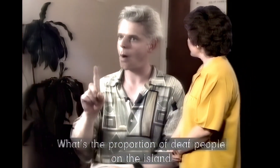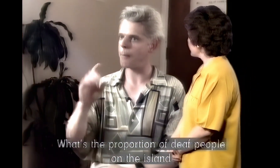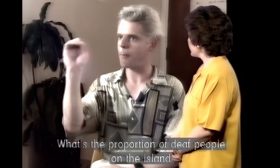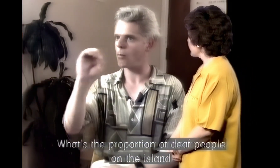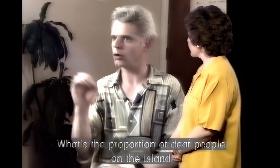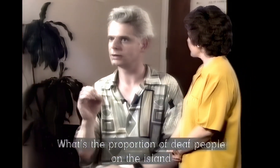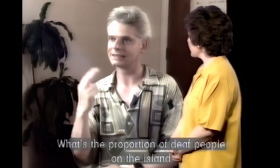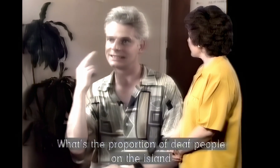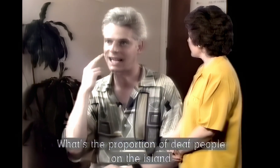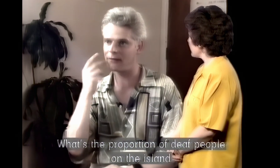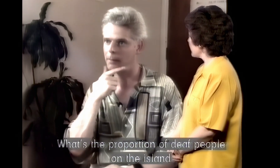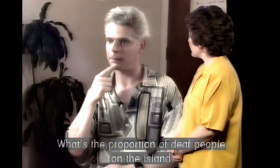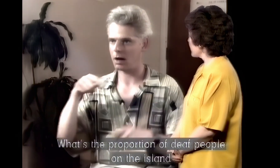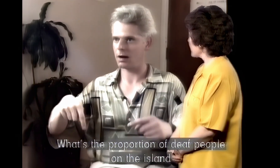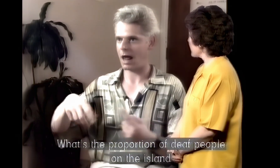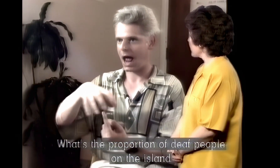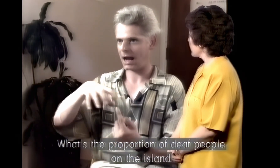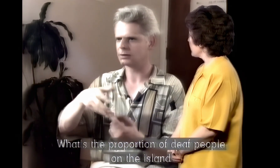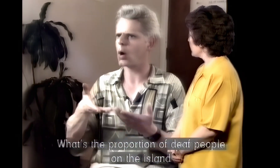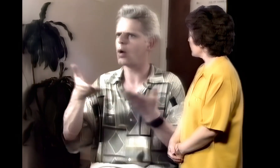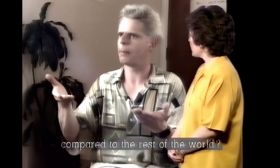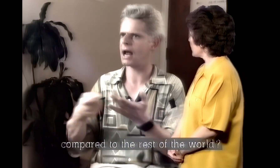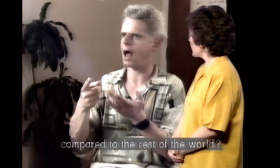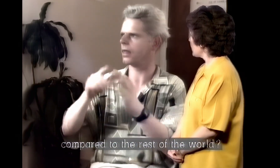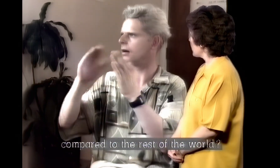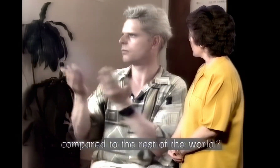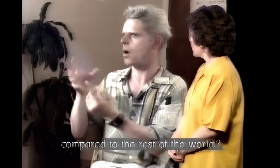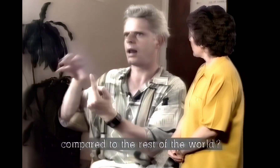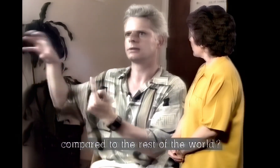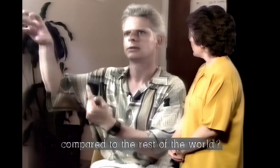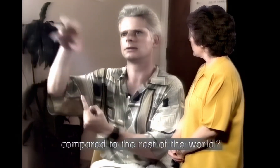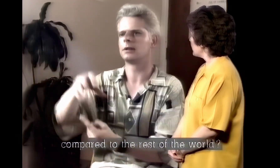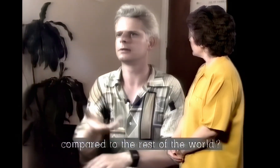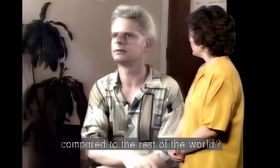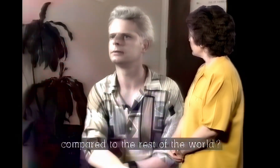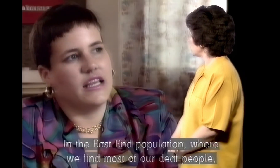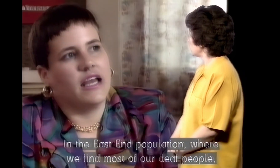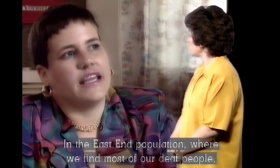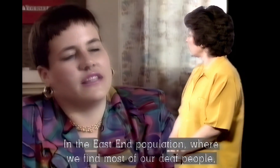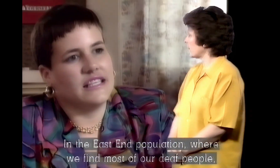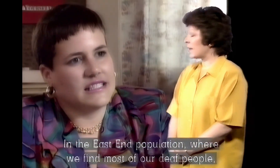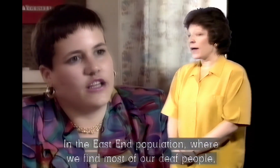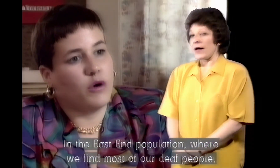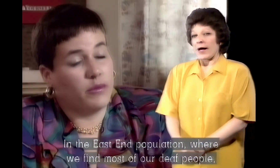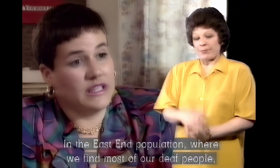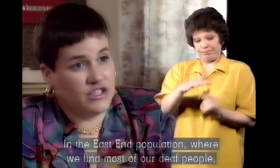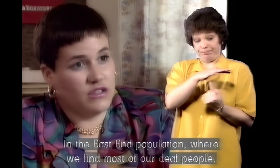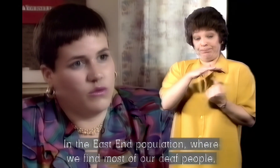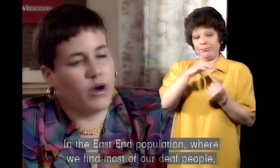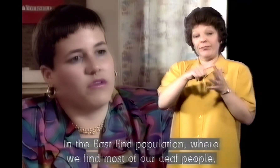Can you tell me what's the proportion of deaf people on the island compared to the rest of the world? In the East End population, where we